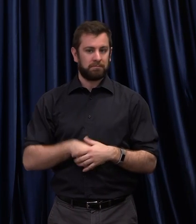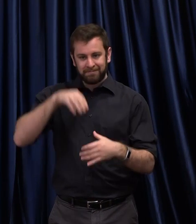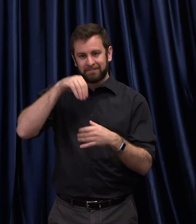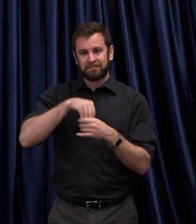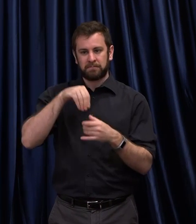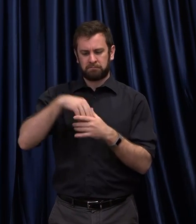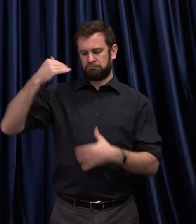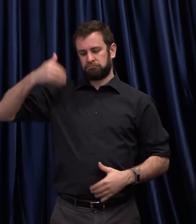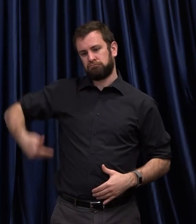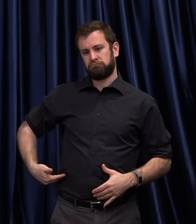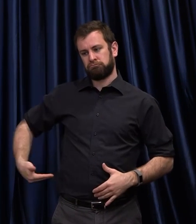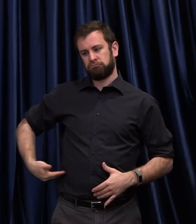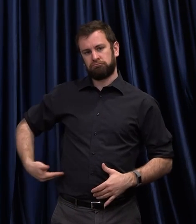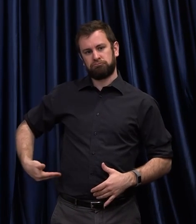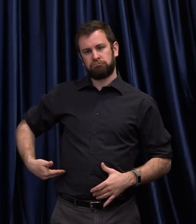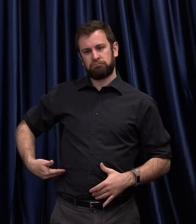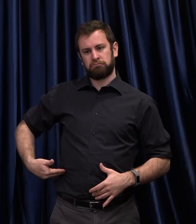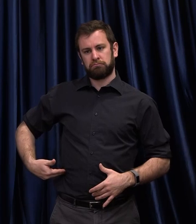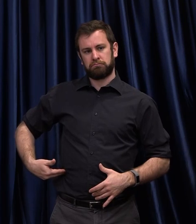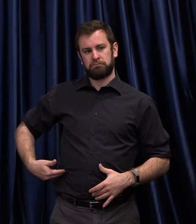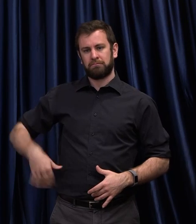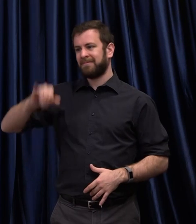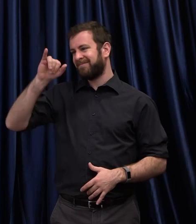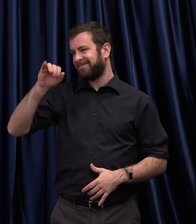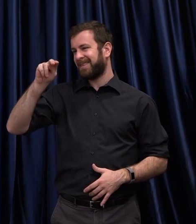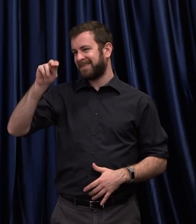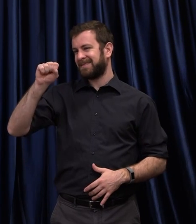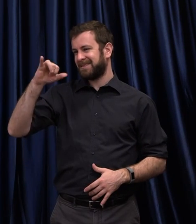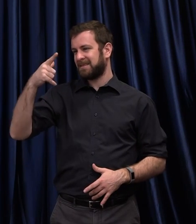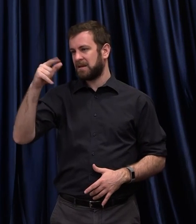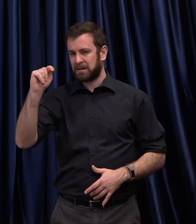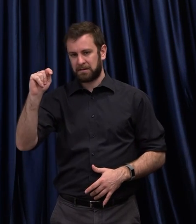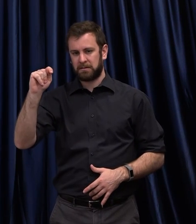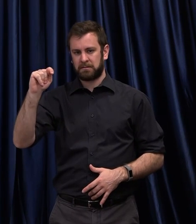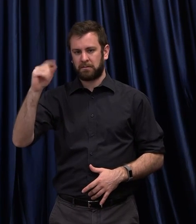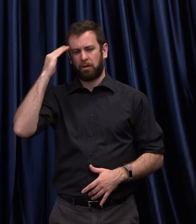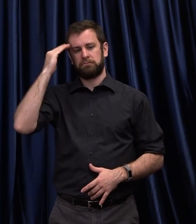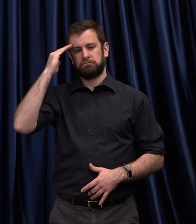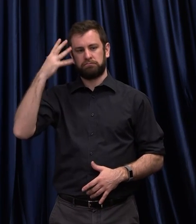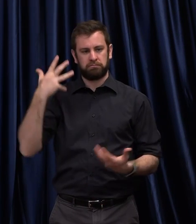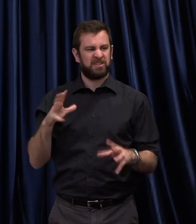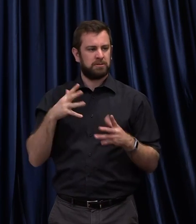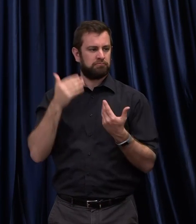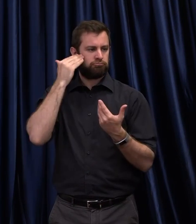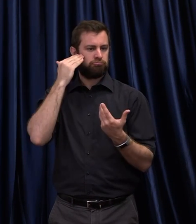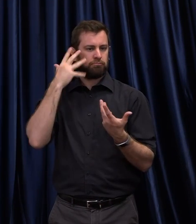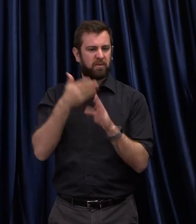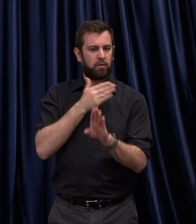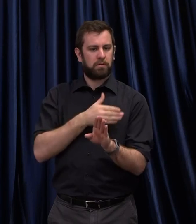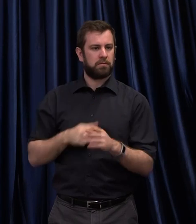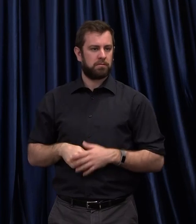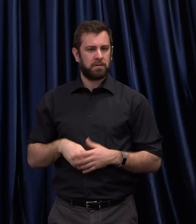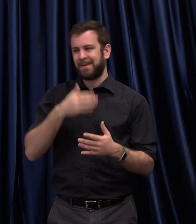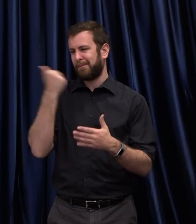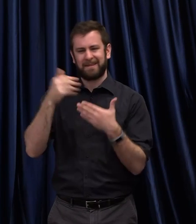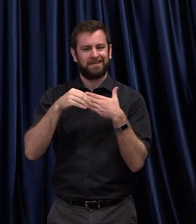Insight, quwwat al-basair, the strength of sight, insight into affairs, and the best guidance. And this